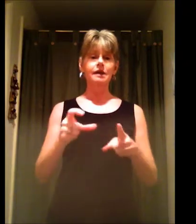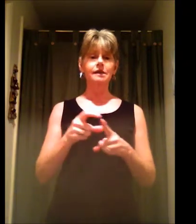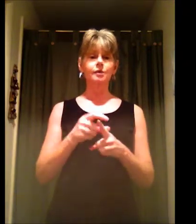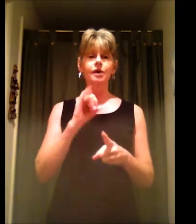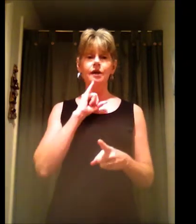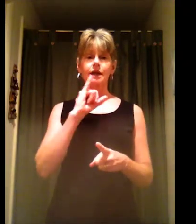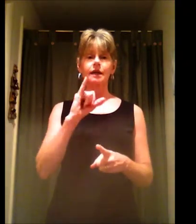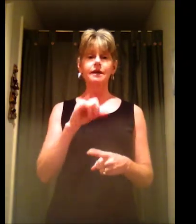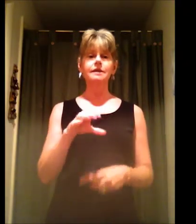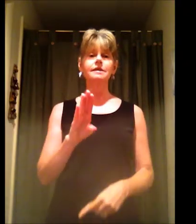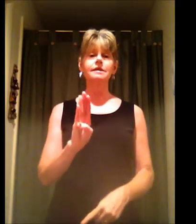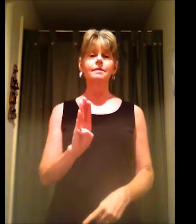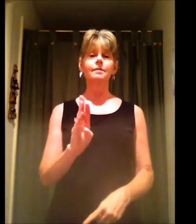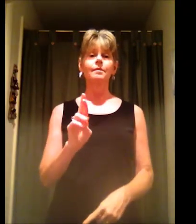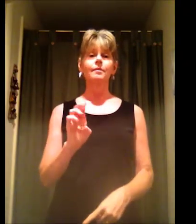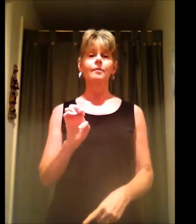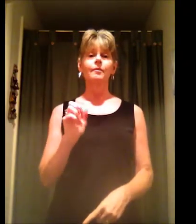Next word is